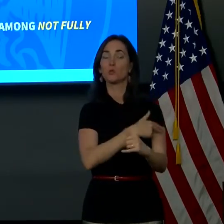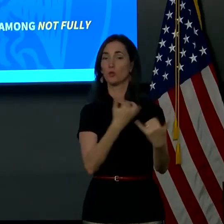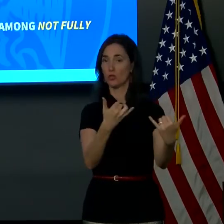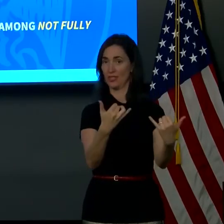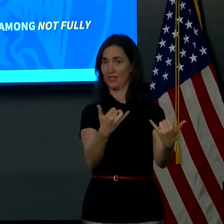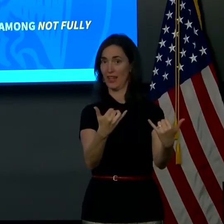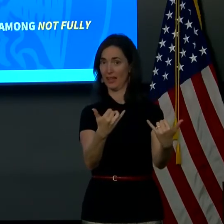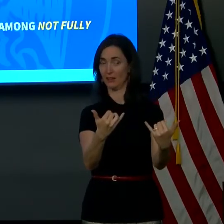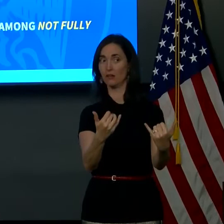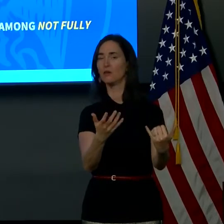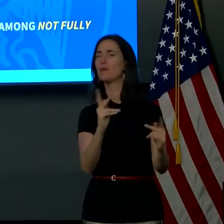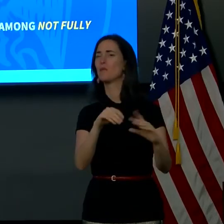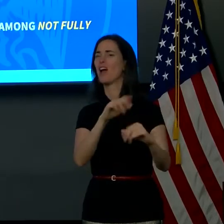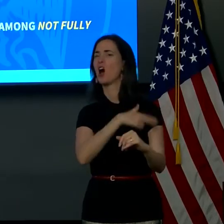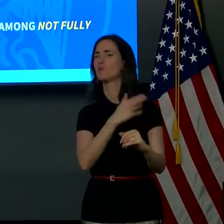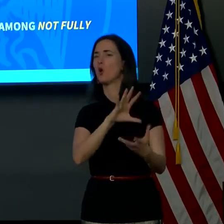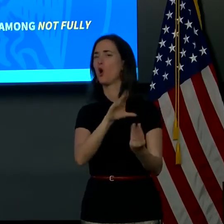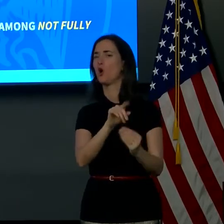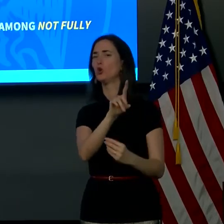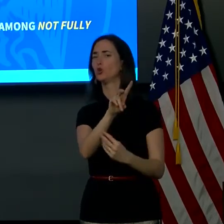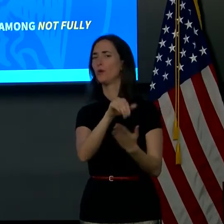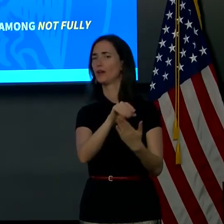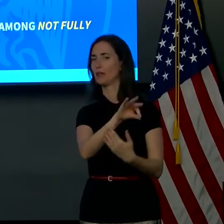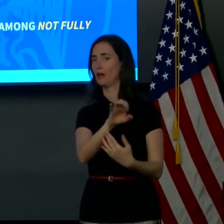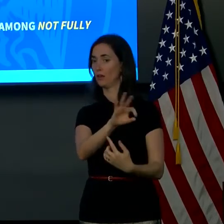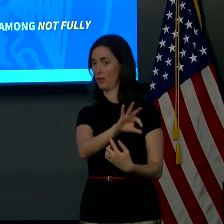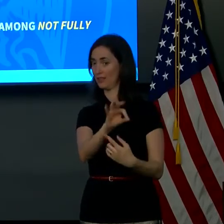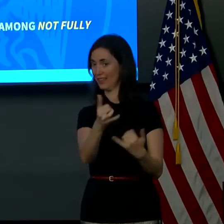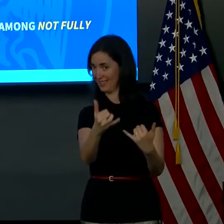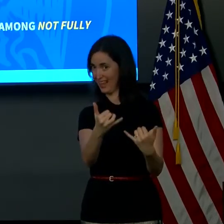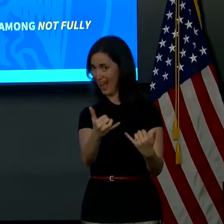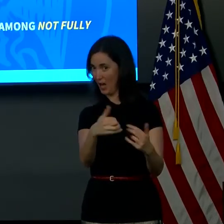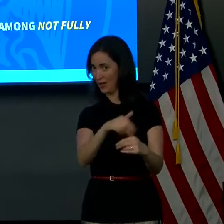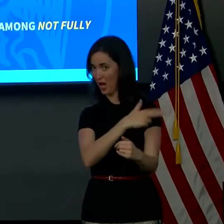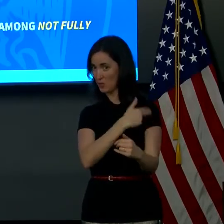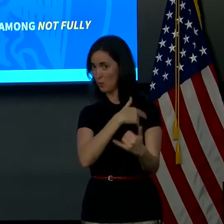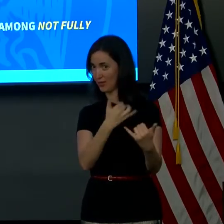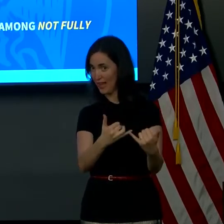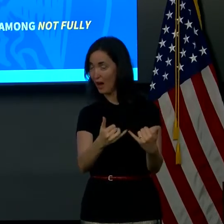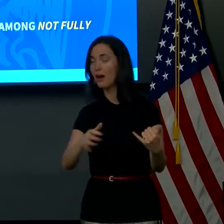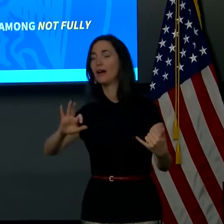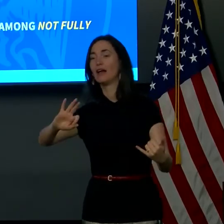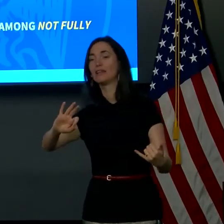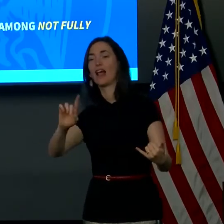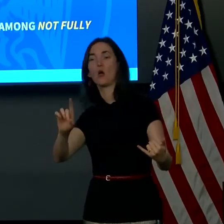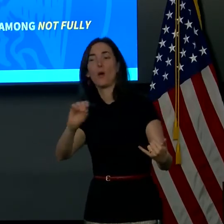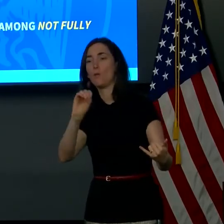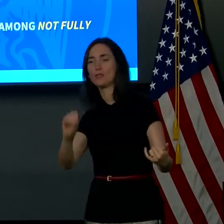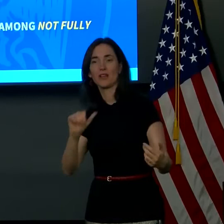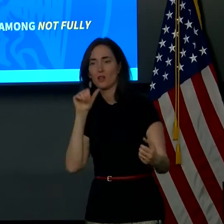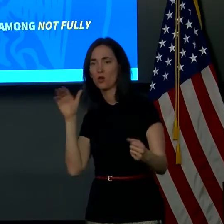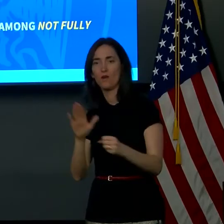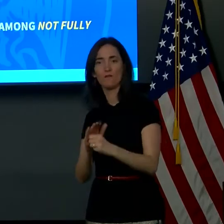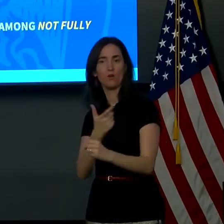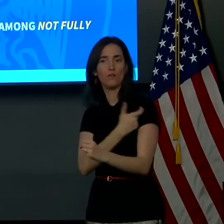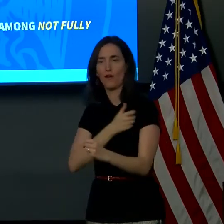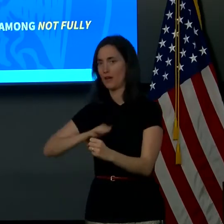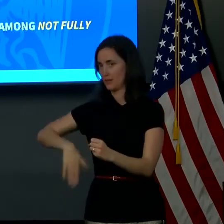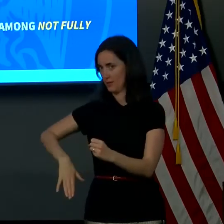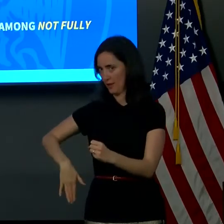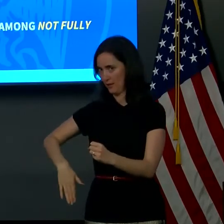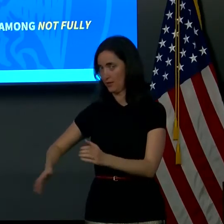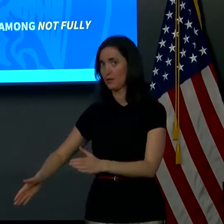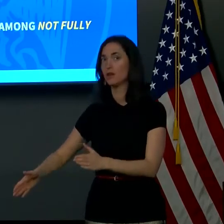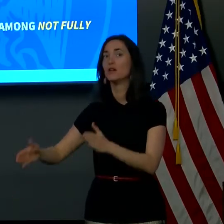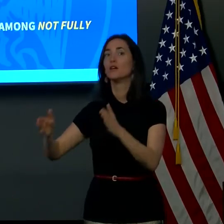the 2,999 people hospitalized right now with COVID, 91% are not fully vaccinated.